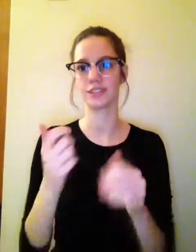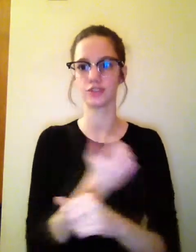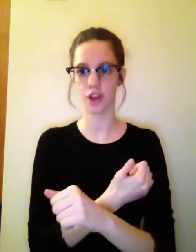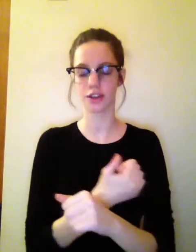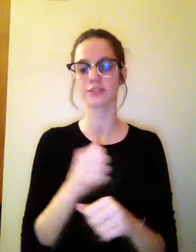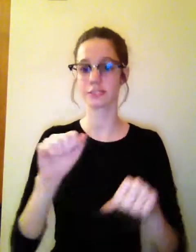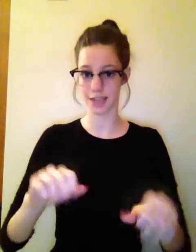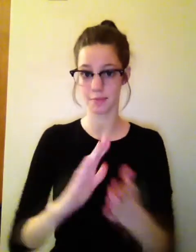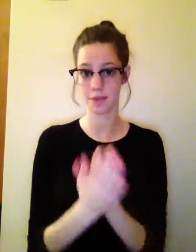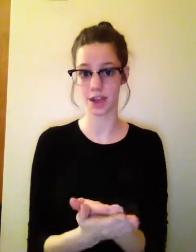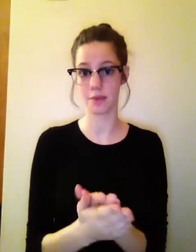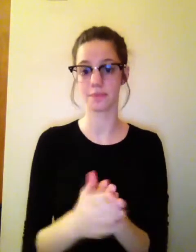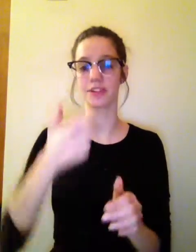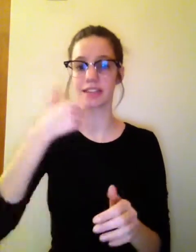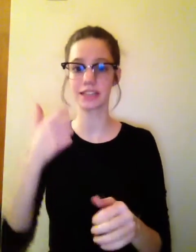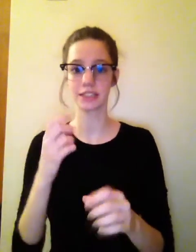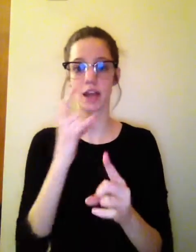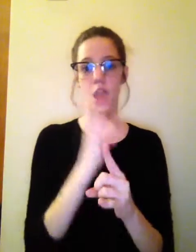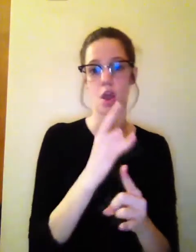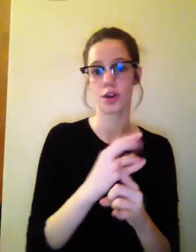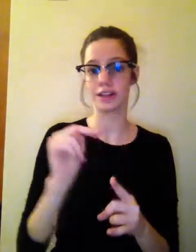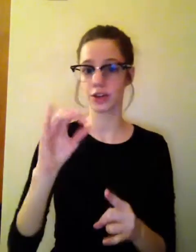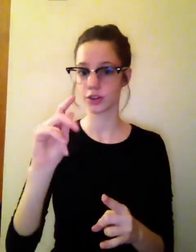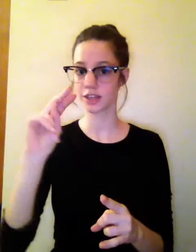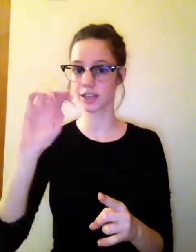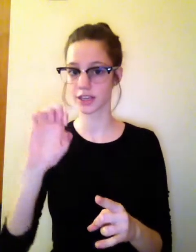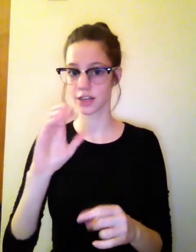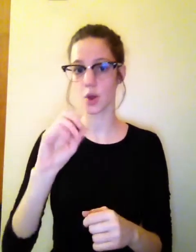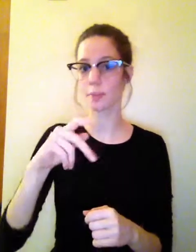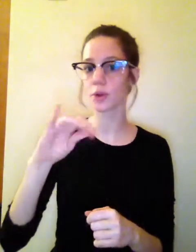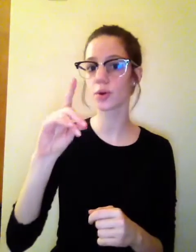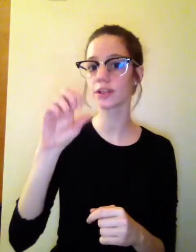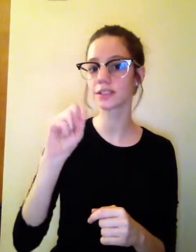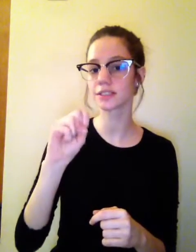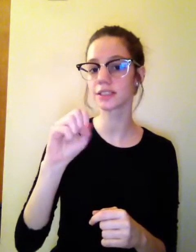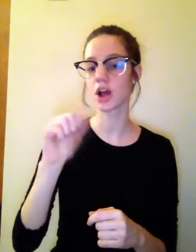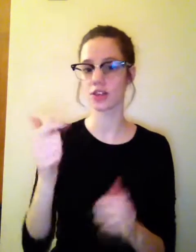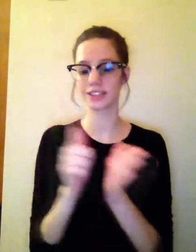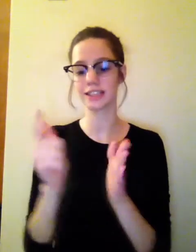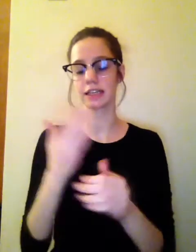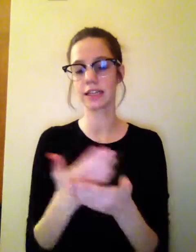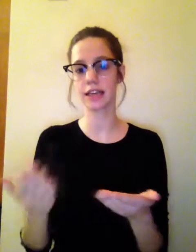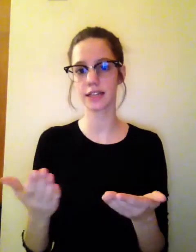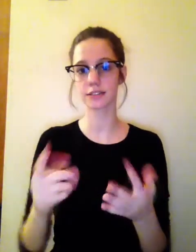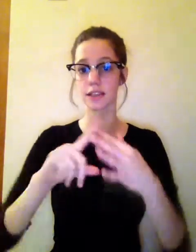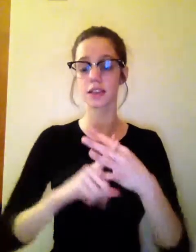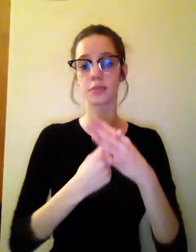alcohol, nicotine, opioid painkillers, and other illegal substances. At first, you may choose to